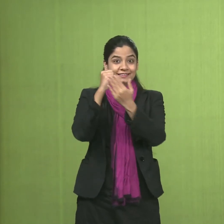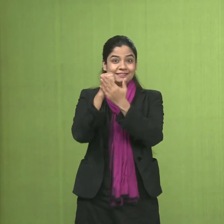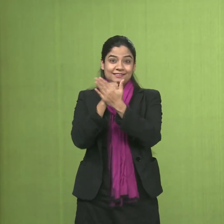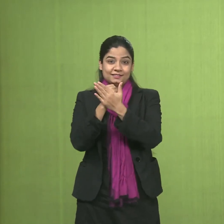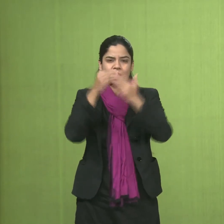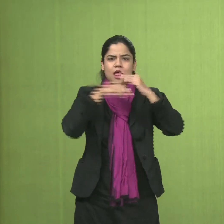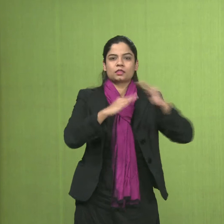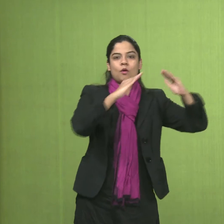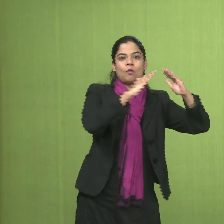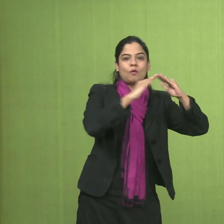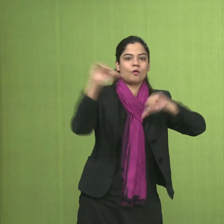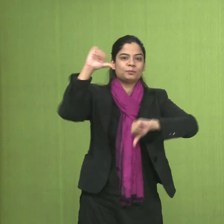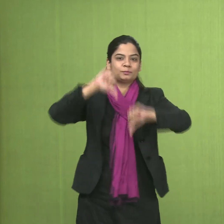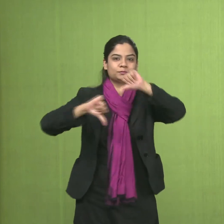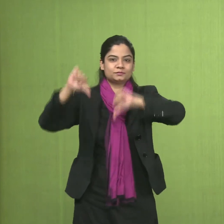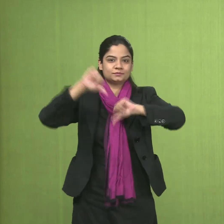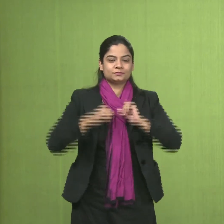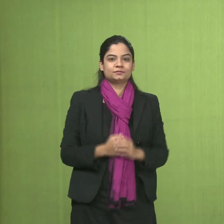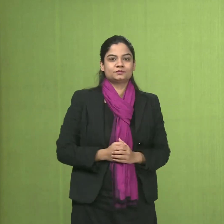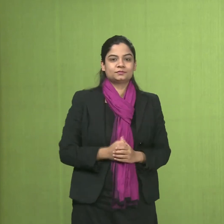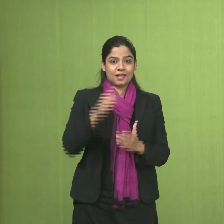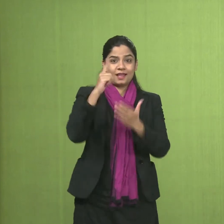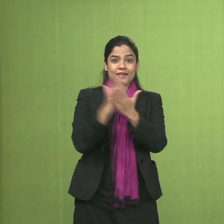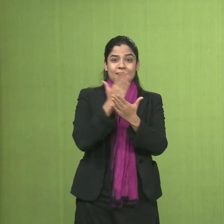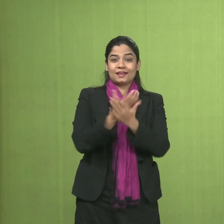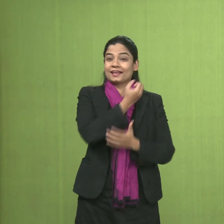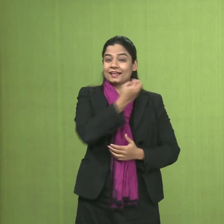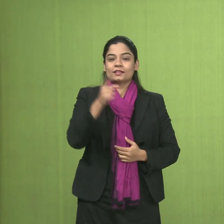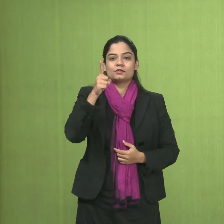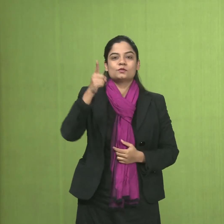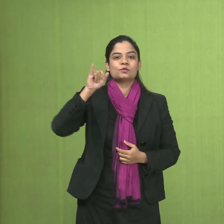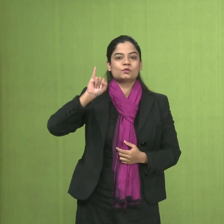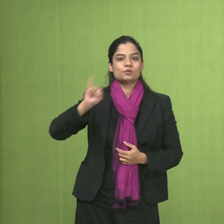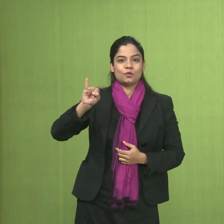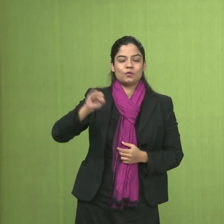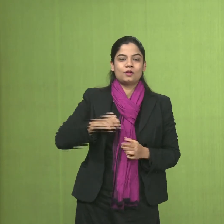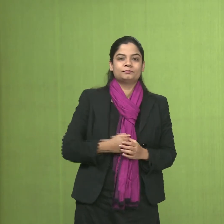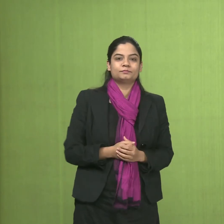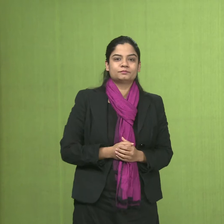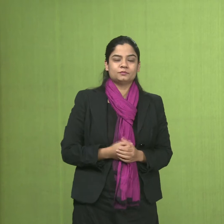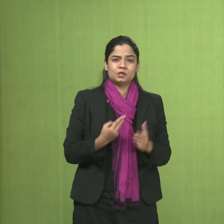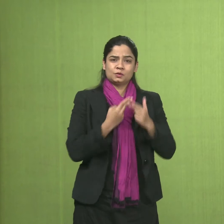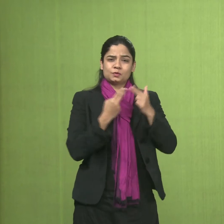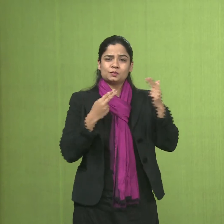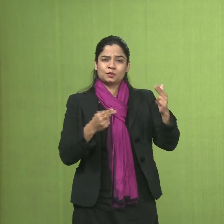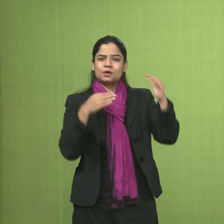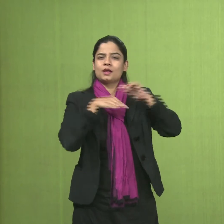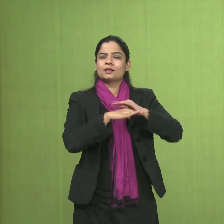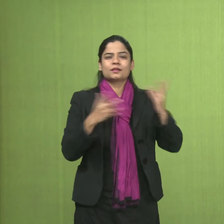The subject is Home Science, lesson number 16. The title of